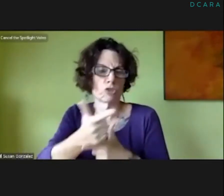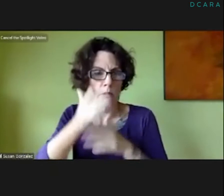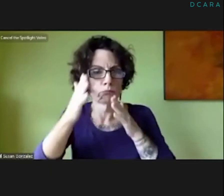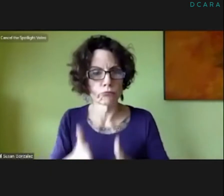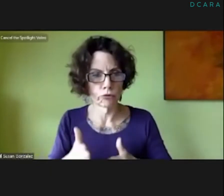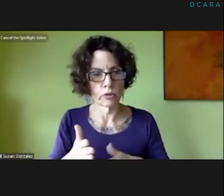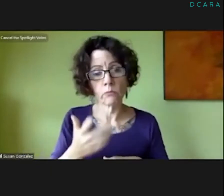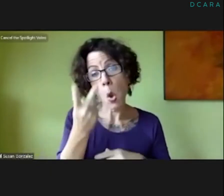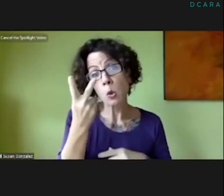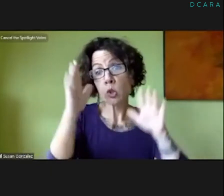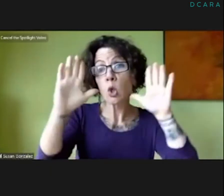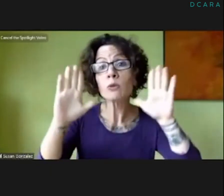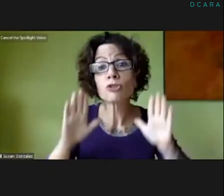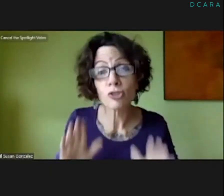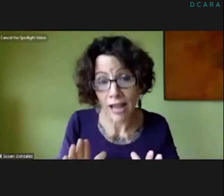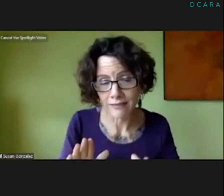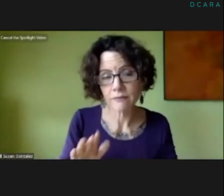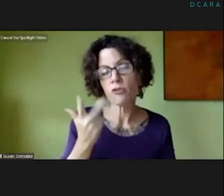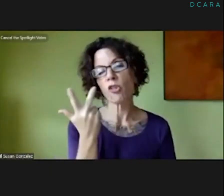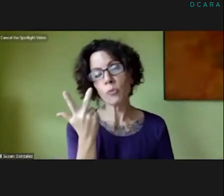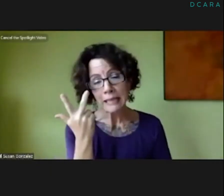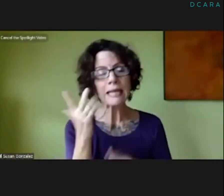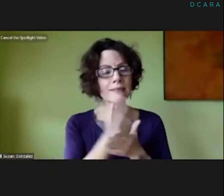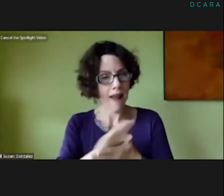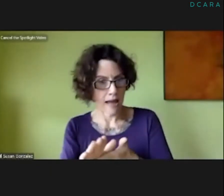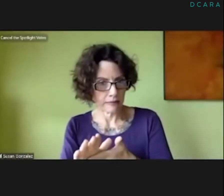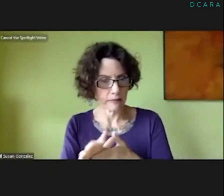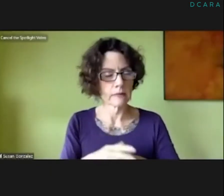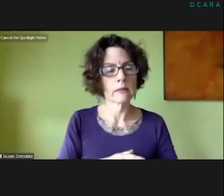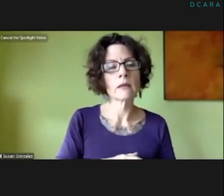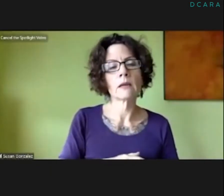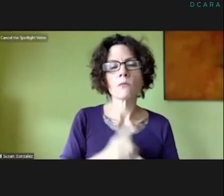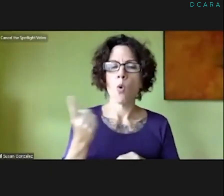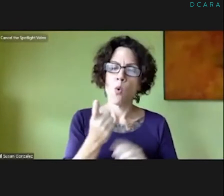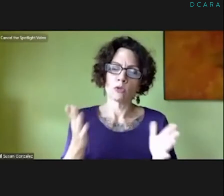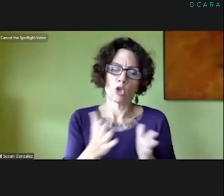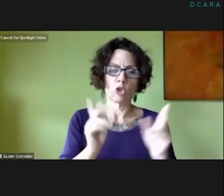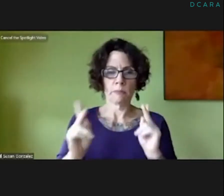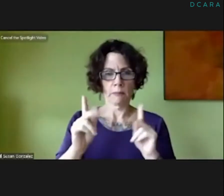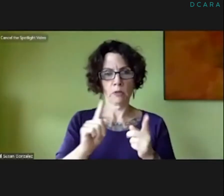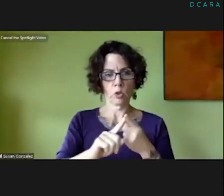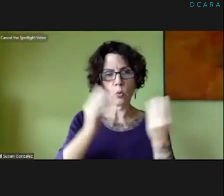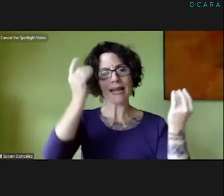your beneficiary? It's best to pick a backup, an